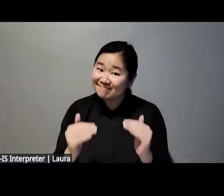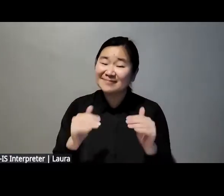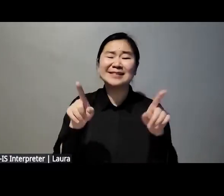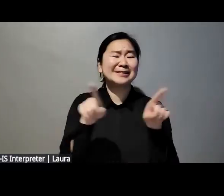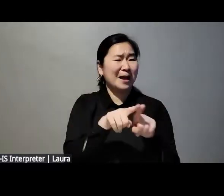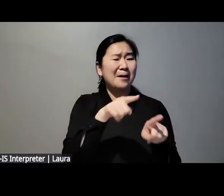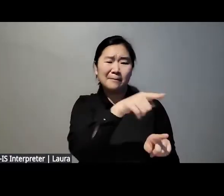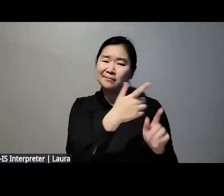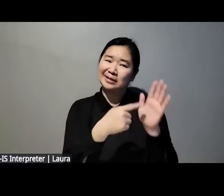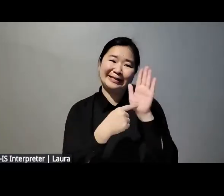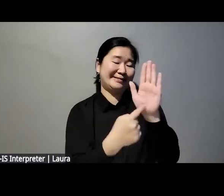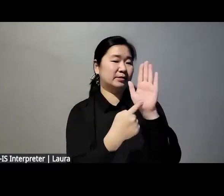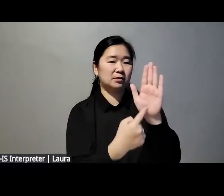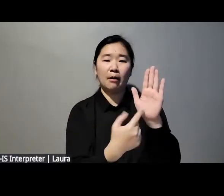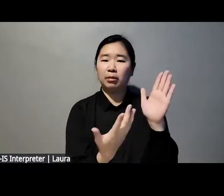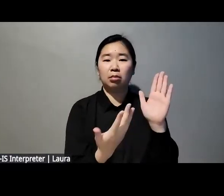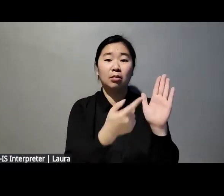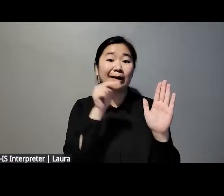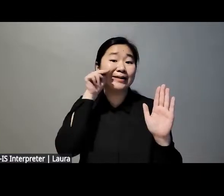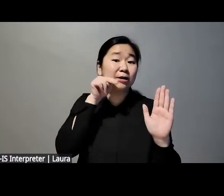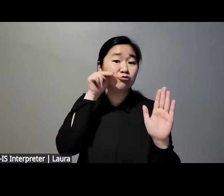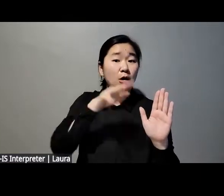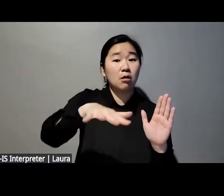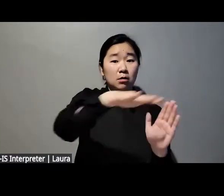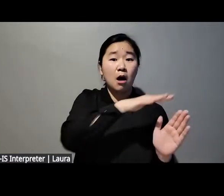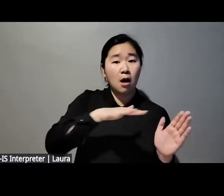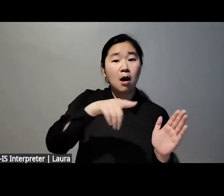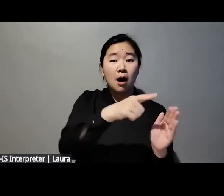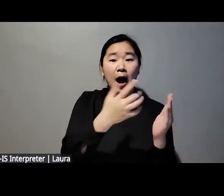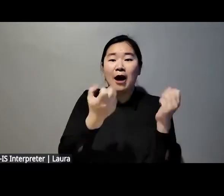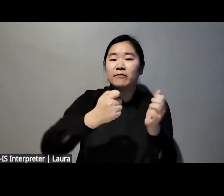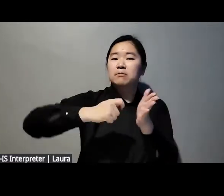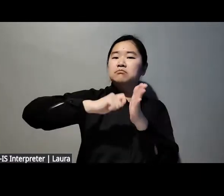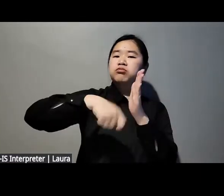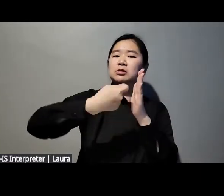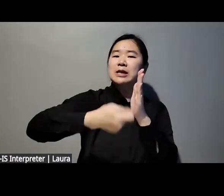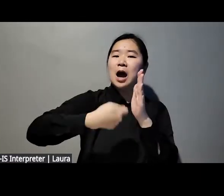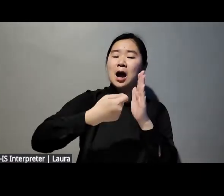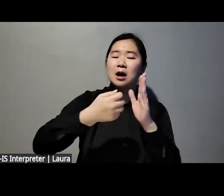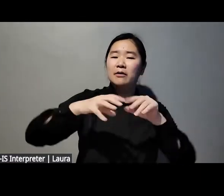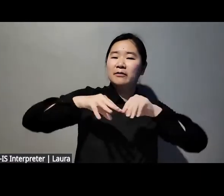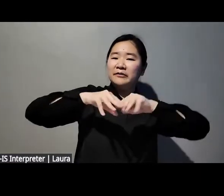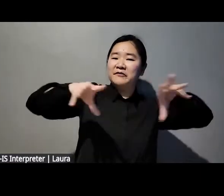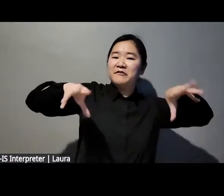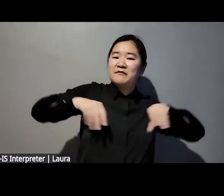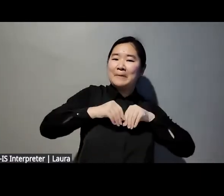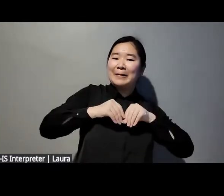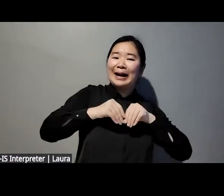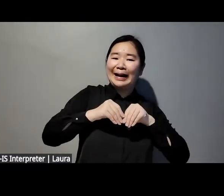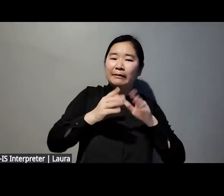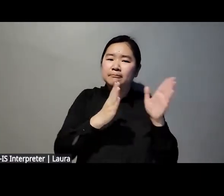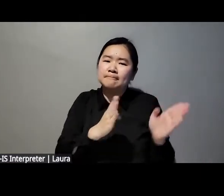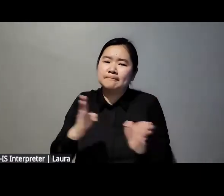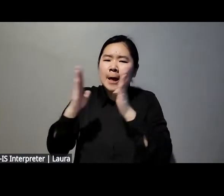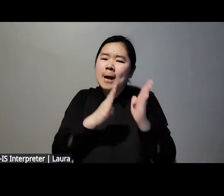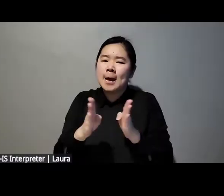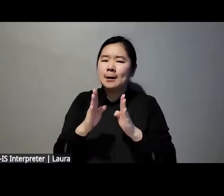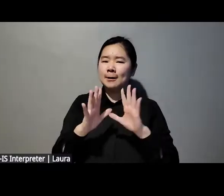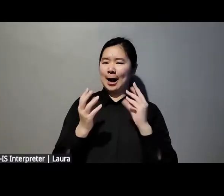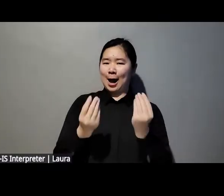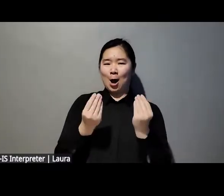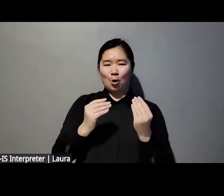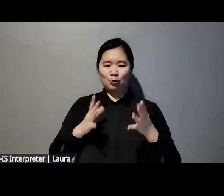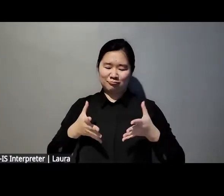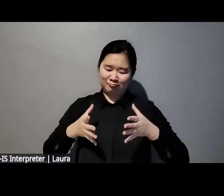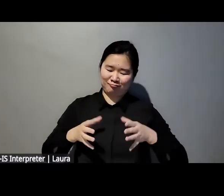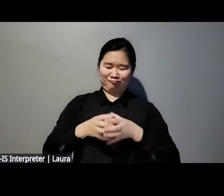can reach through sensitization or through advocacy to help in stigma reduction. Engaging